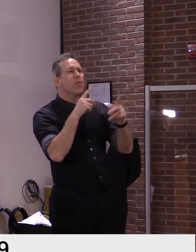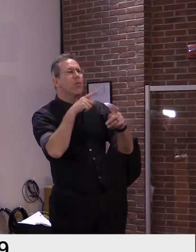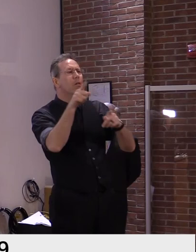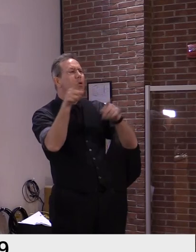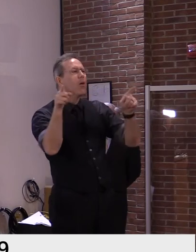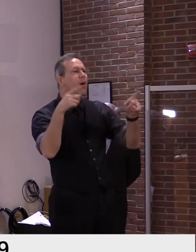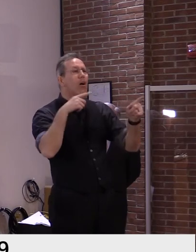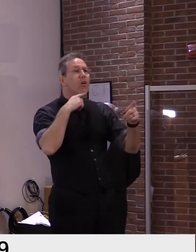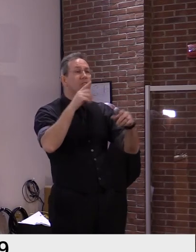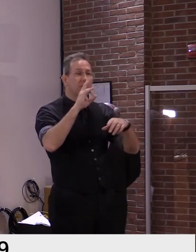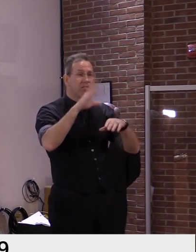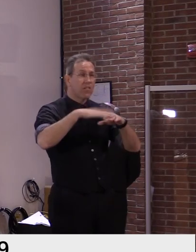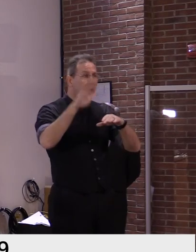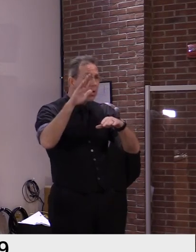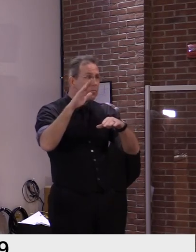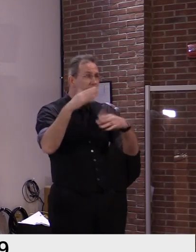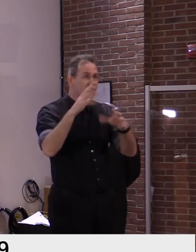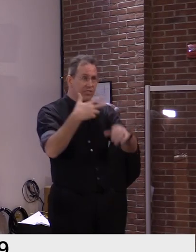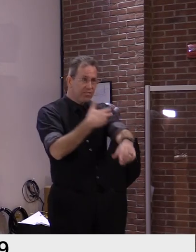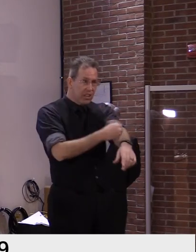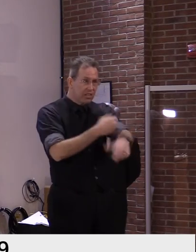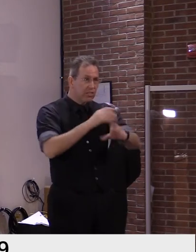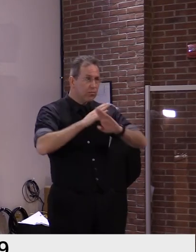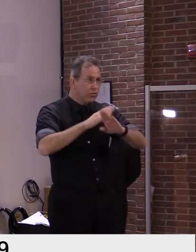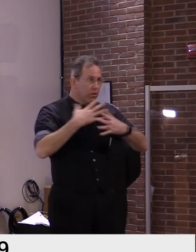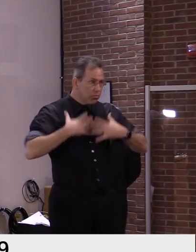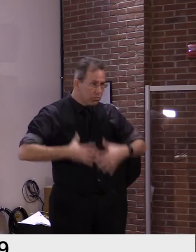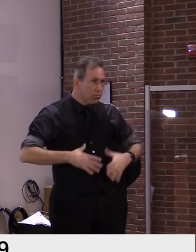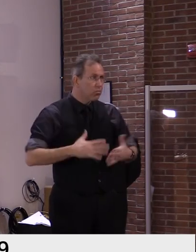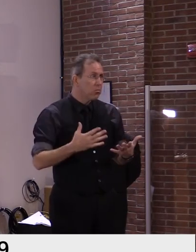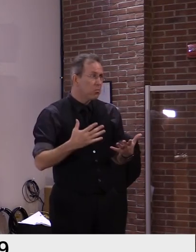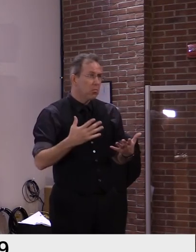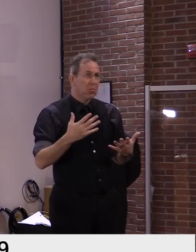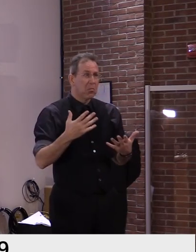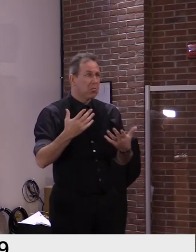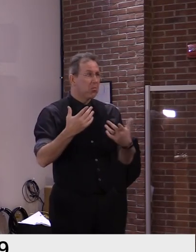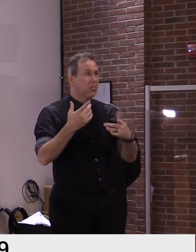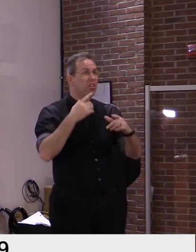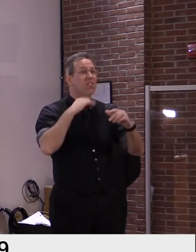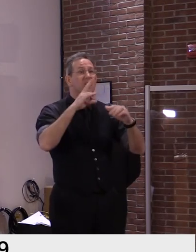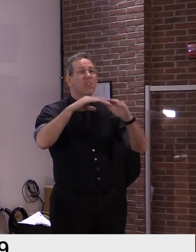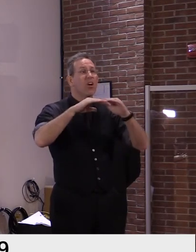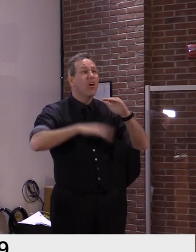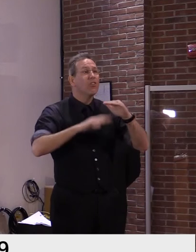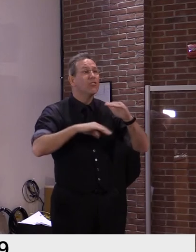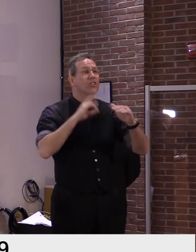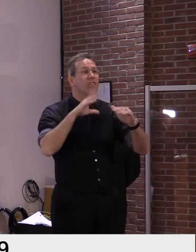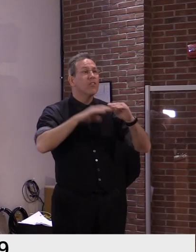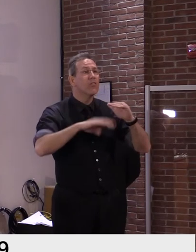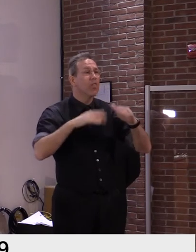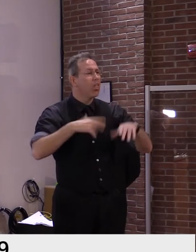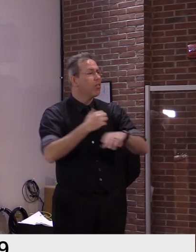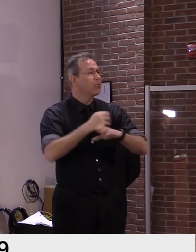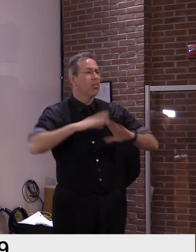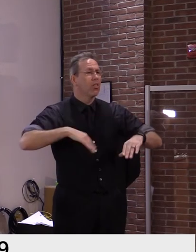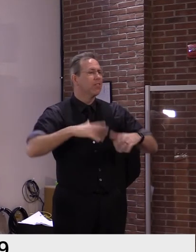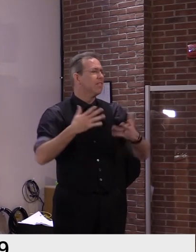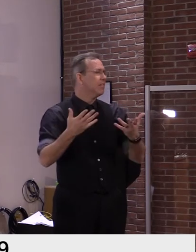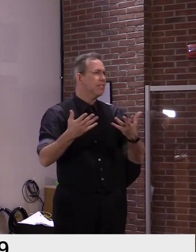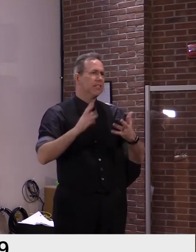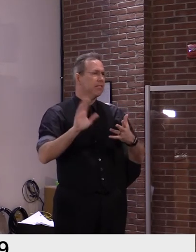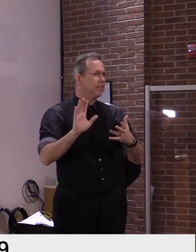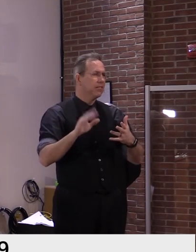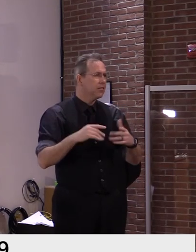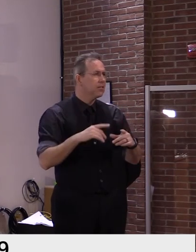going to have to consider that as we move forward. But again, it's about having everyone vaccinated before